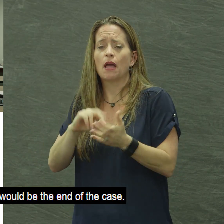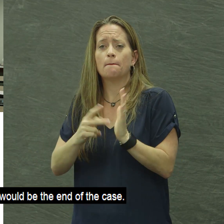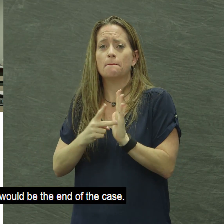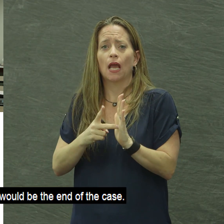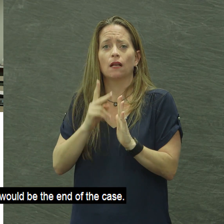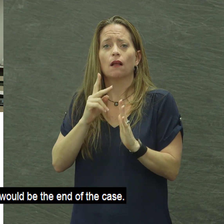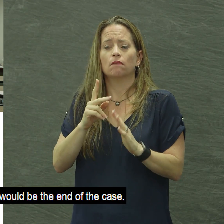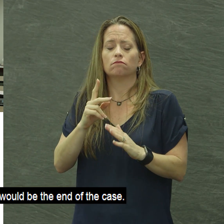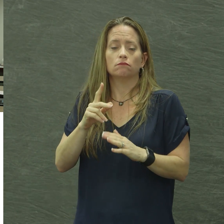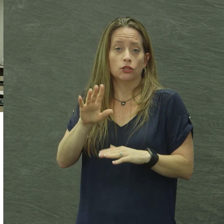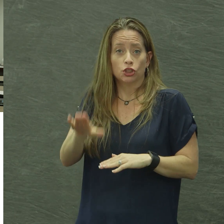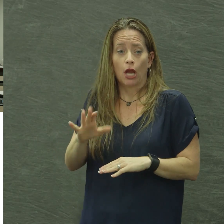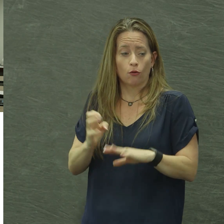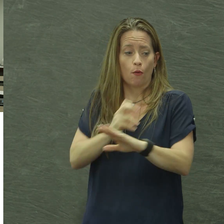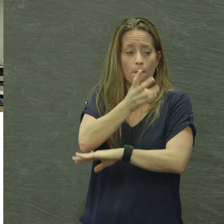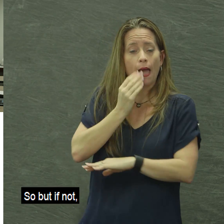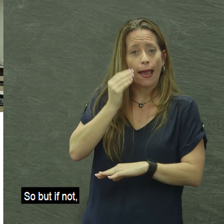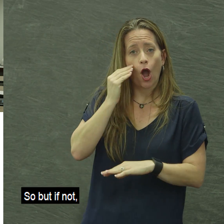end of the case.